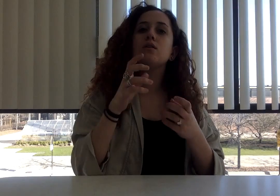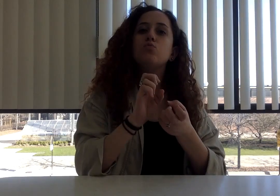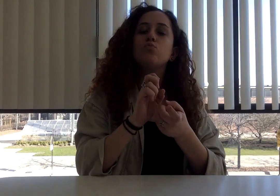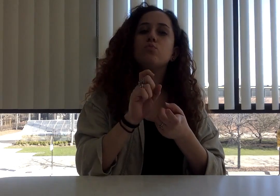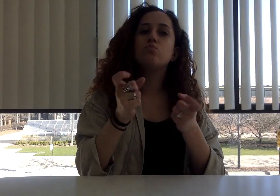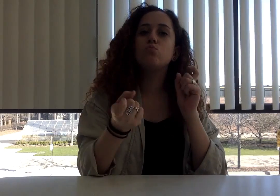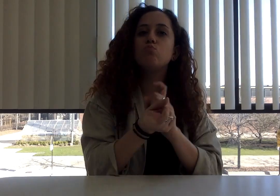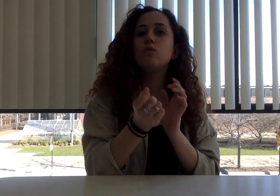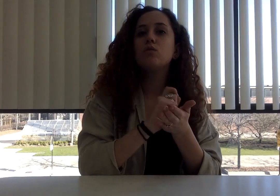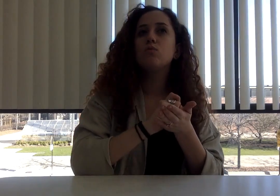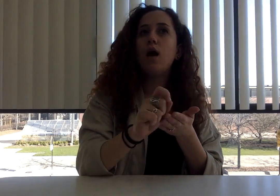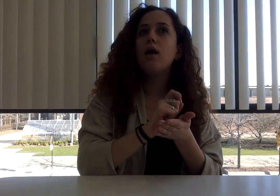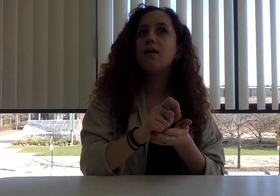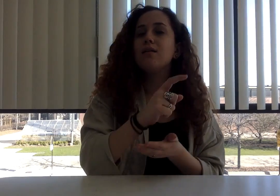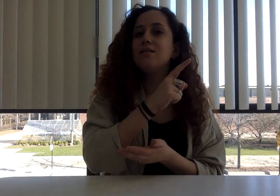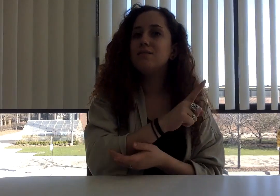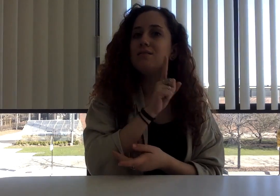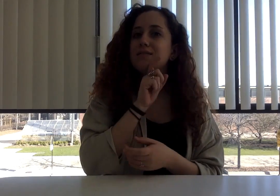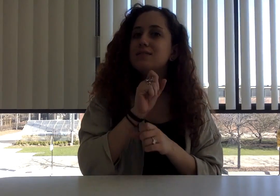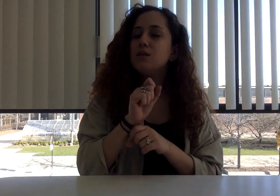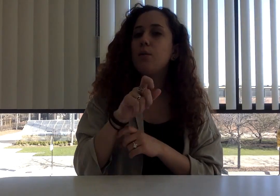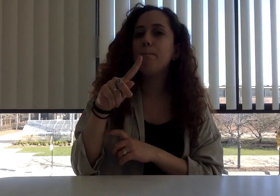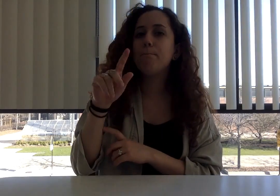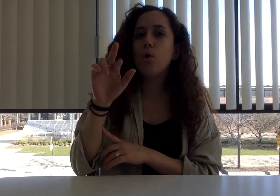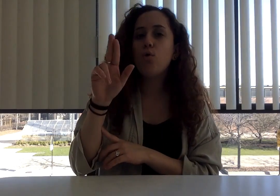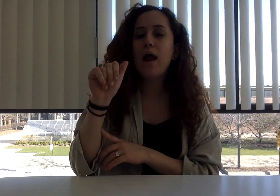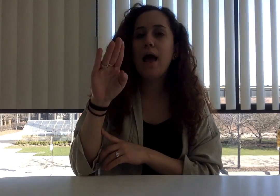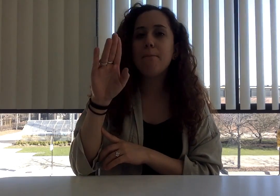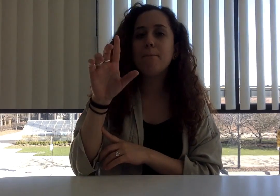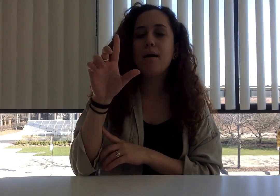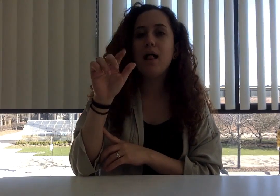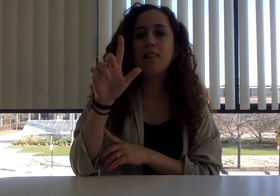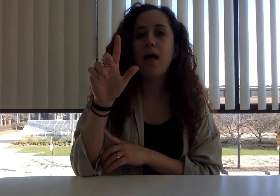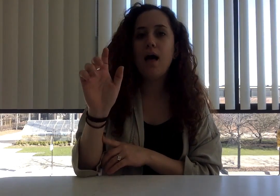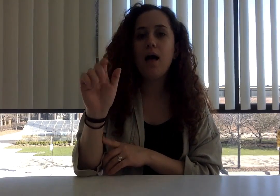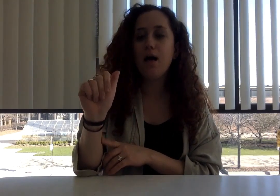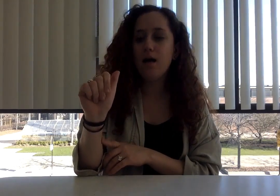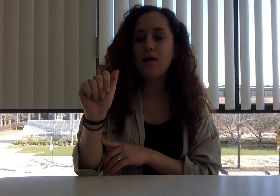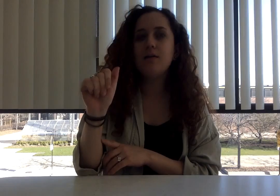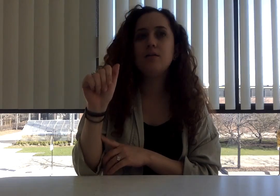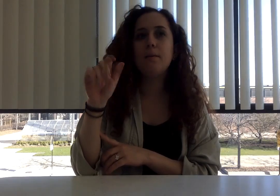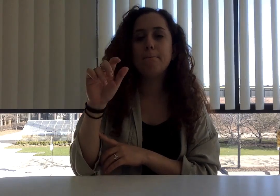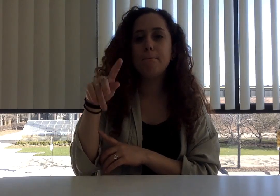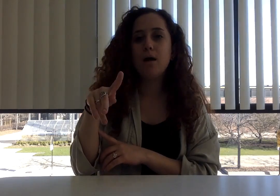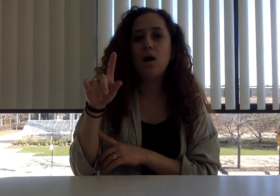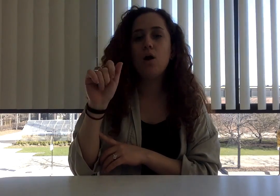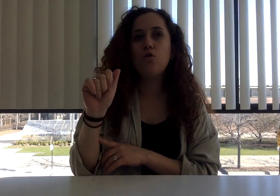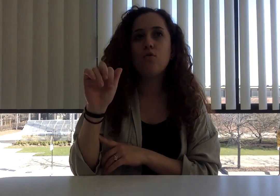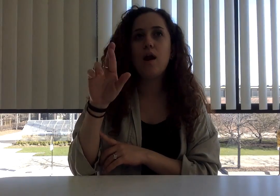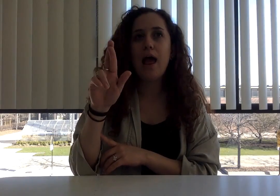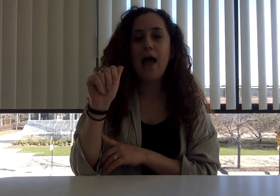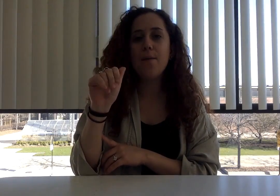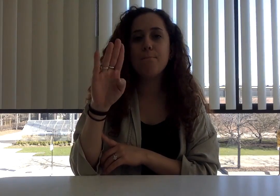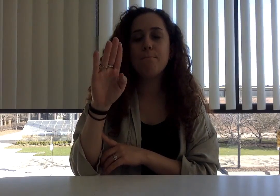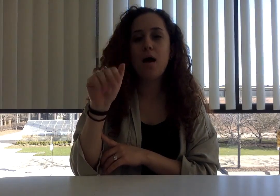it's a parabola. It's a U-shaped down parabola with a y-intercept or vertex at 4. It's a